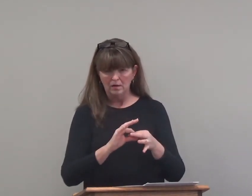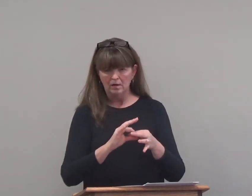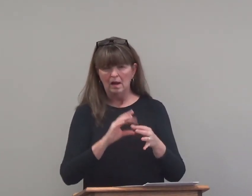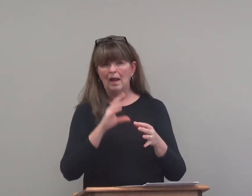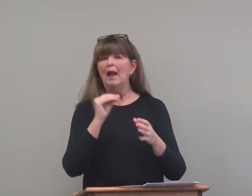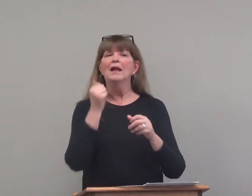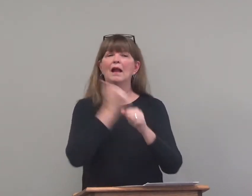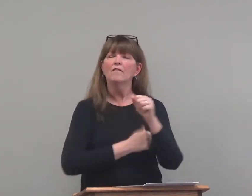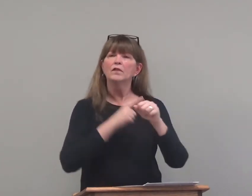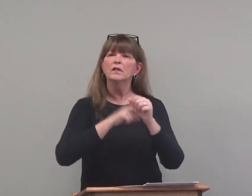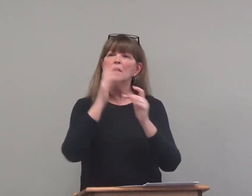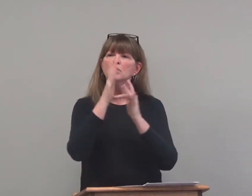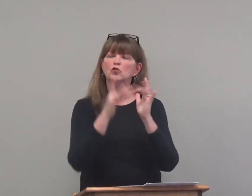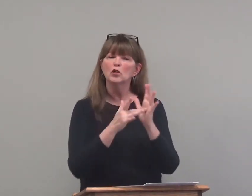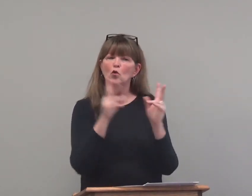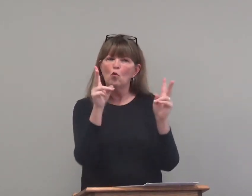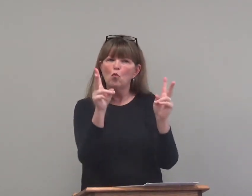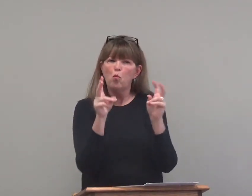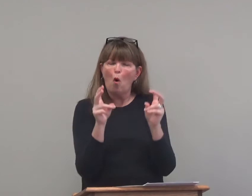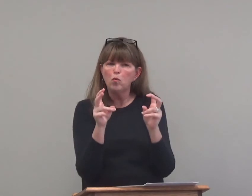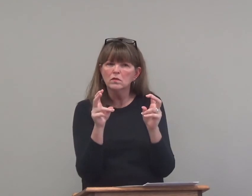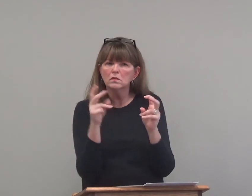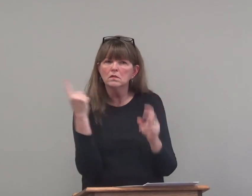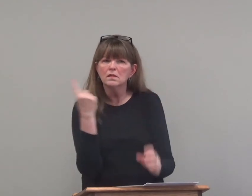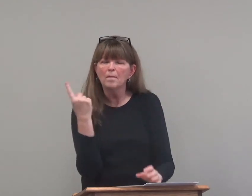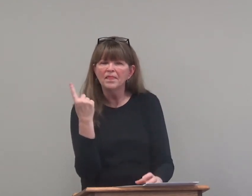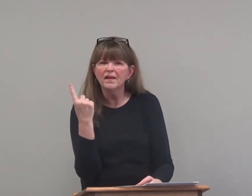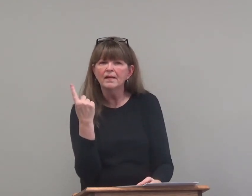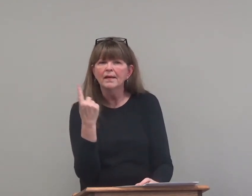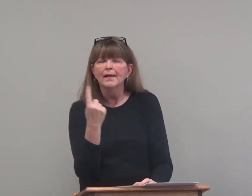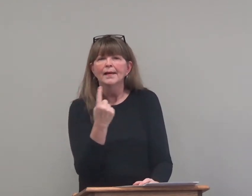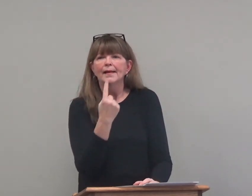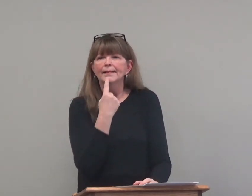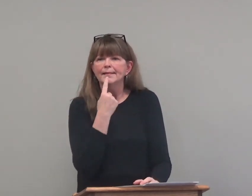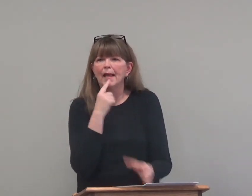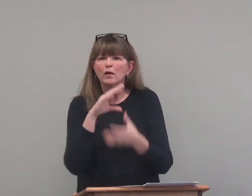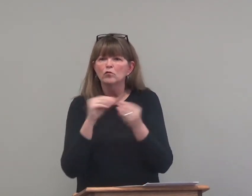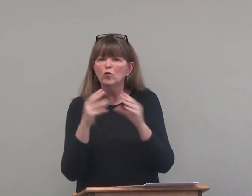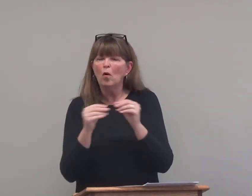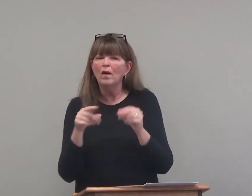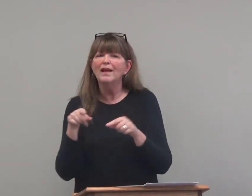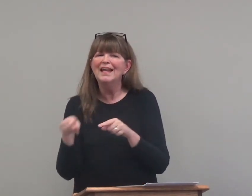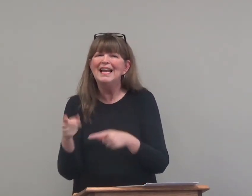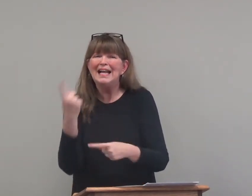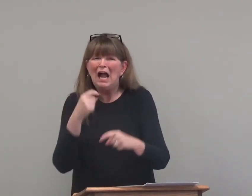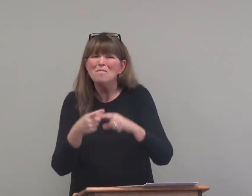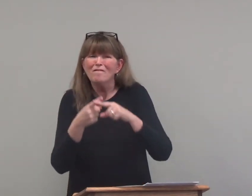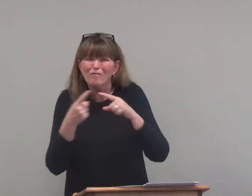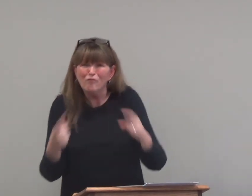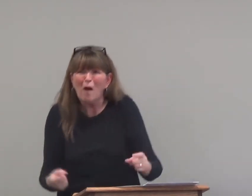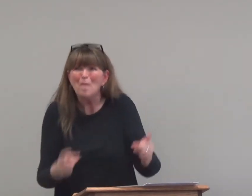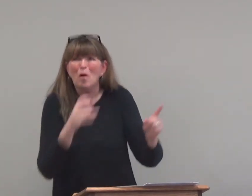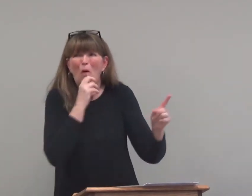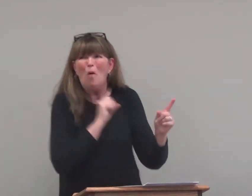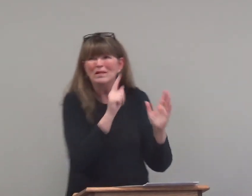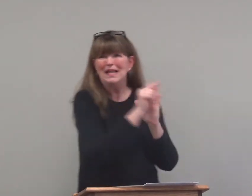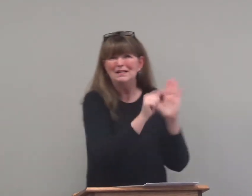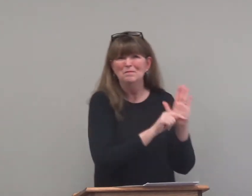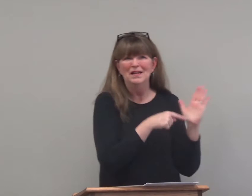the correlations between them. Every time Jesus quotes something from the Old Testament or tells a story,